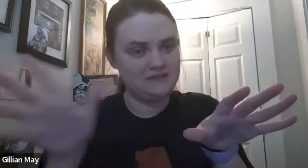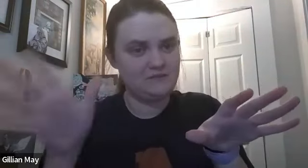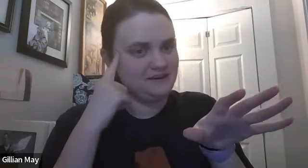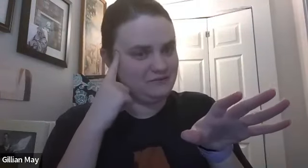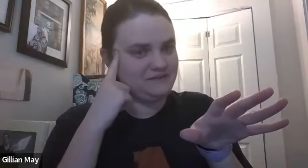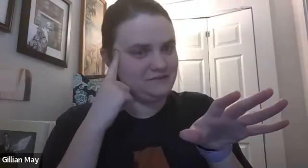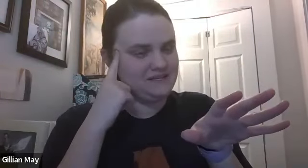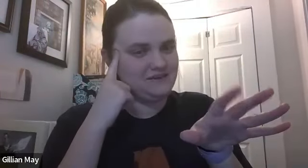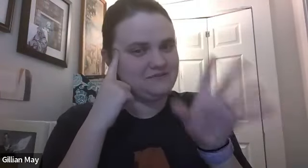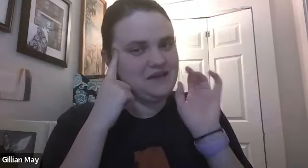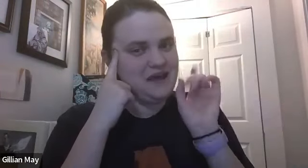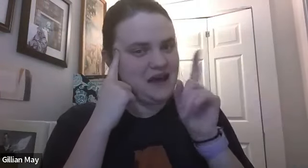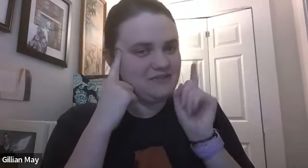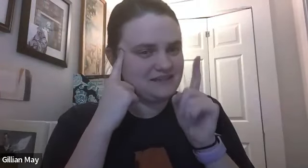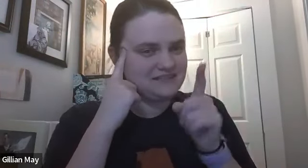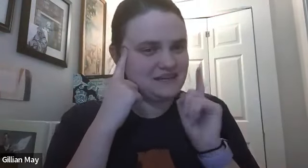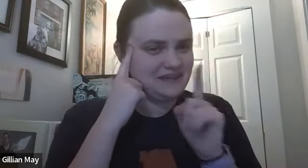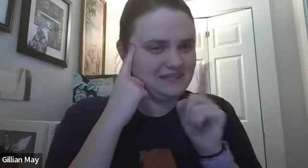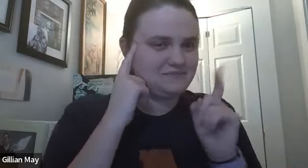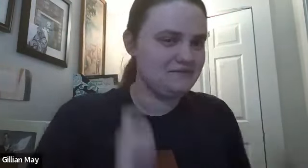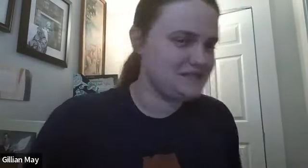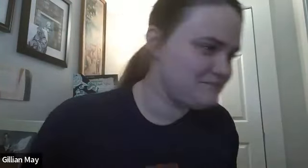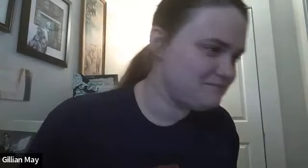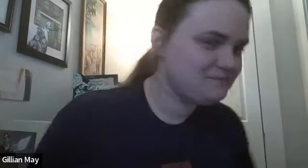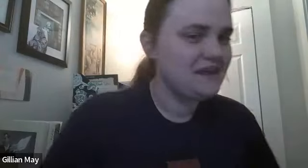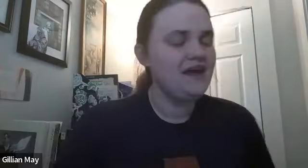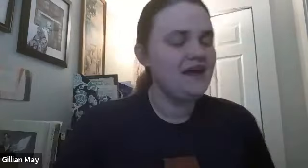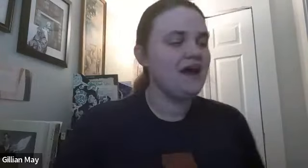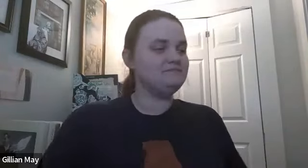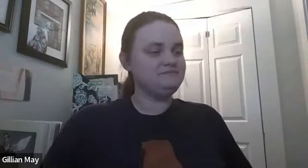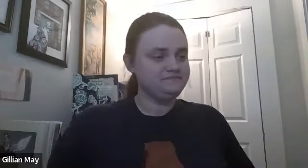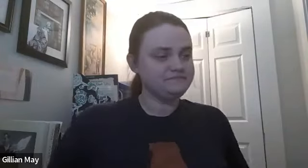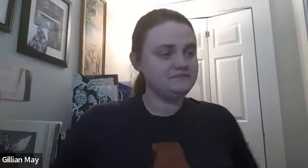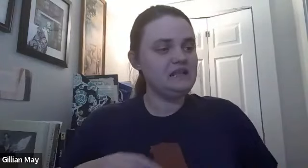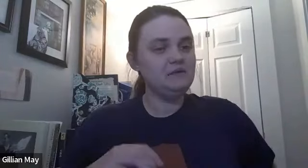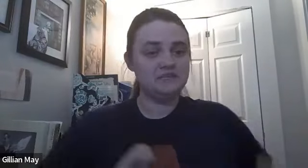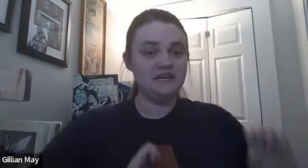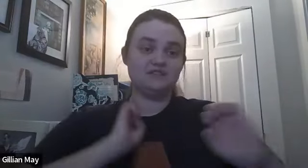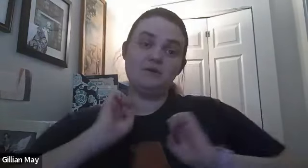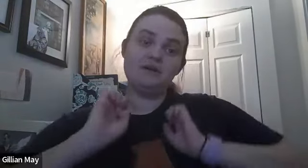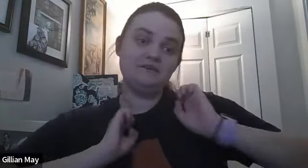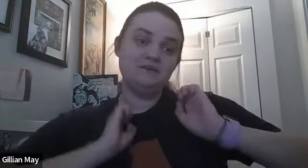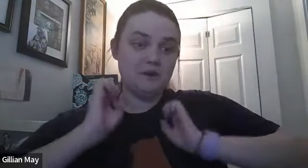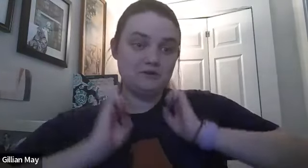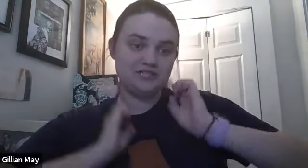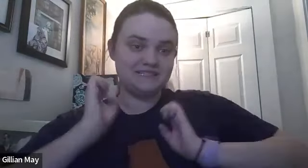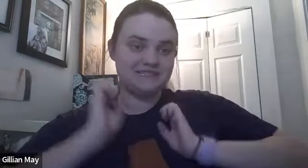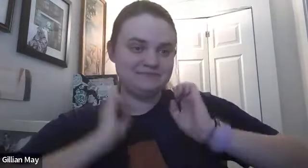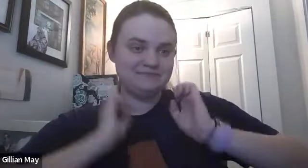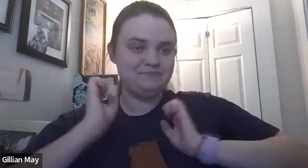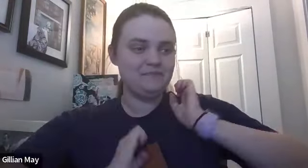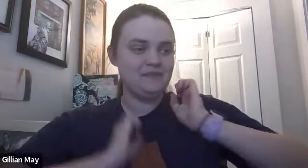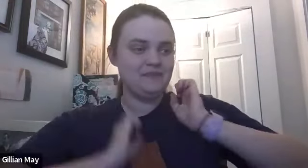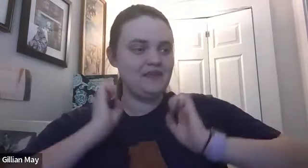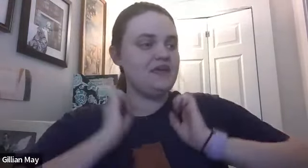why I had a thing for myself. That's the sign that gets me every time. But yeah, so our little emotions. Then